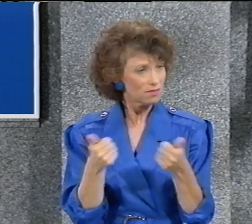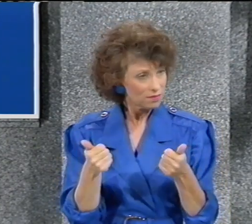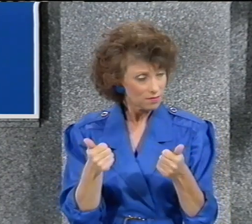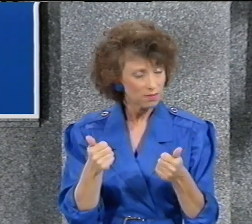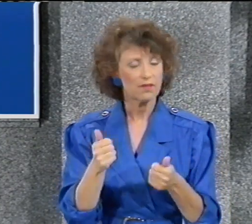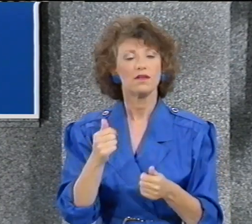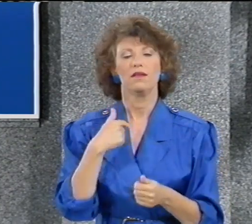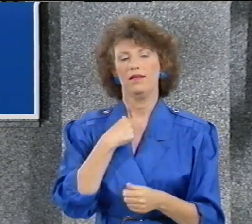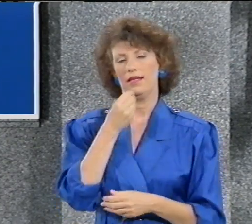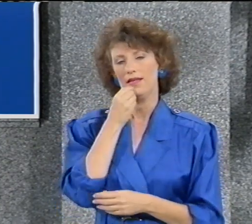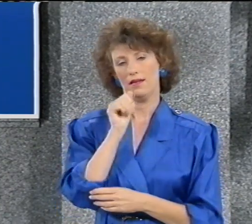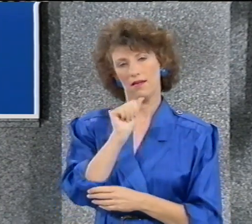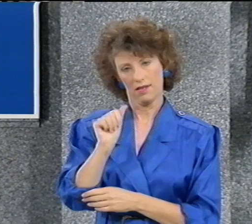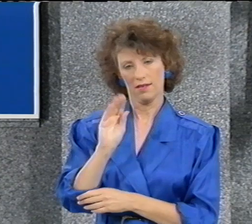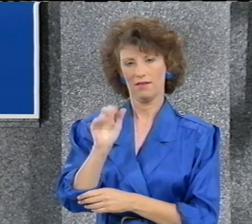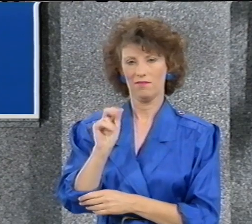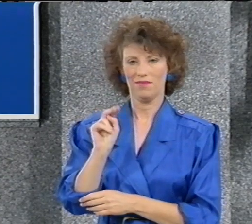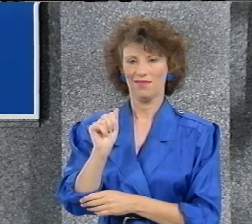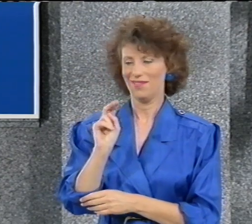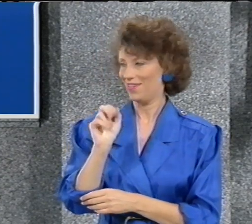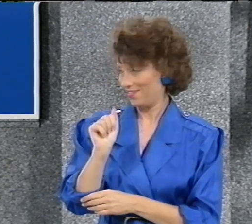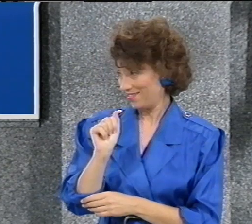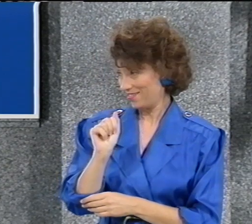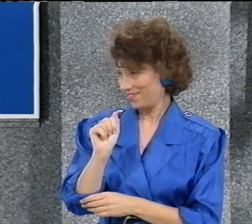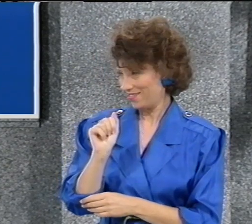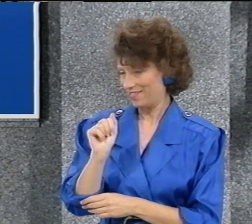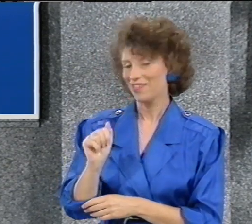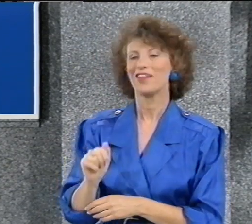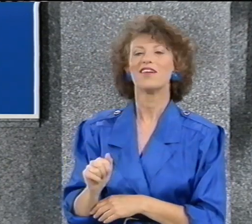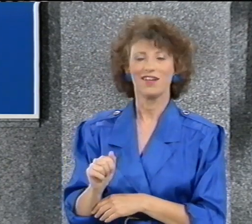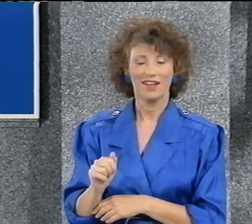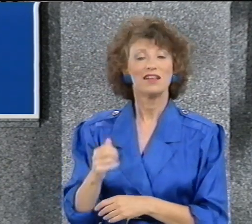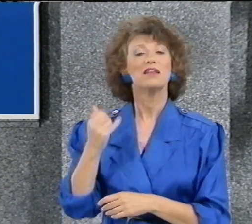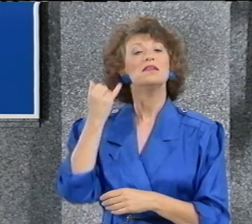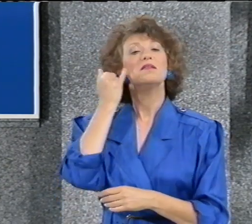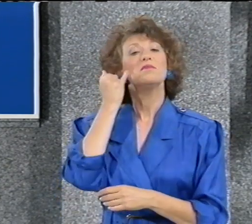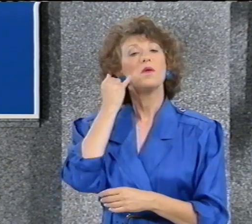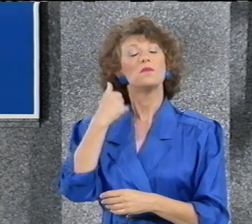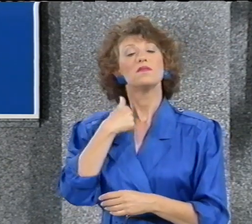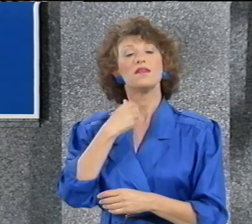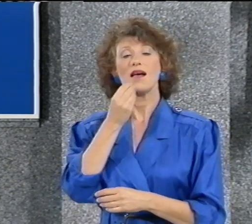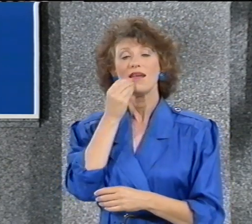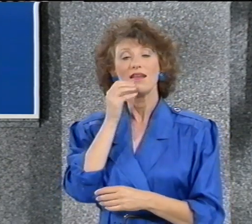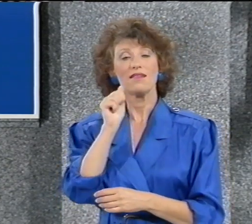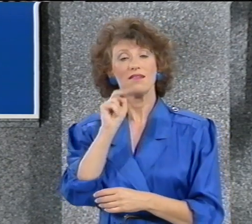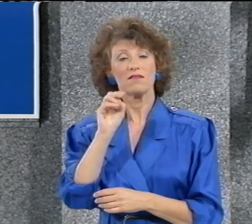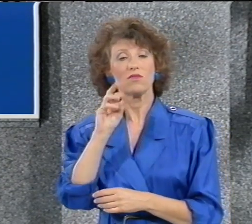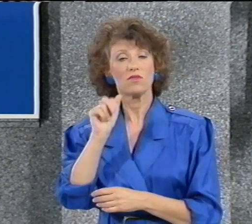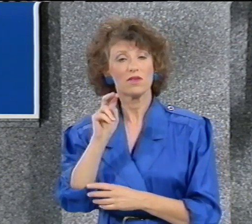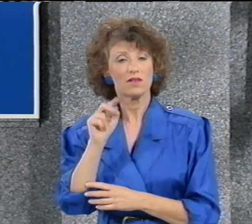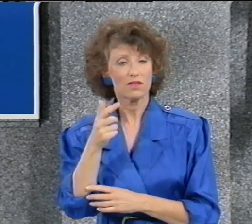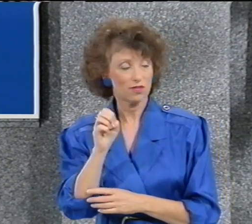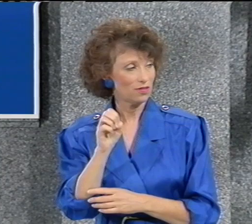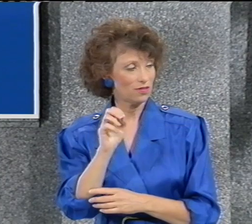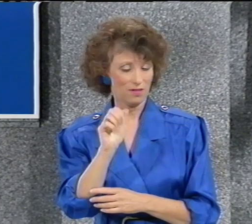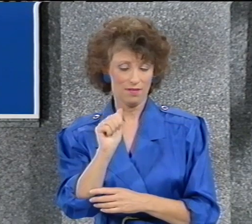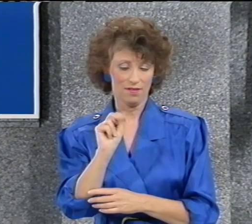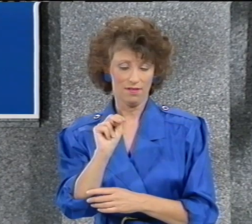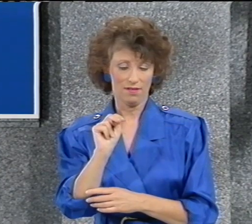banana. We need to hold the a or move it slightly to separate the a from the word banana.